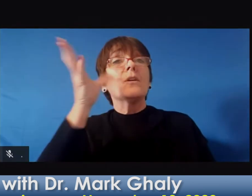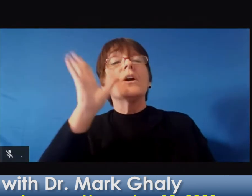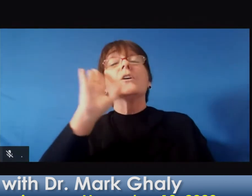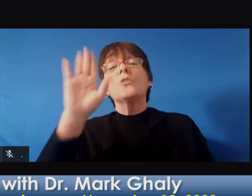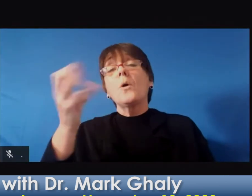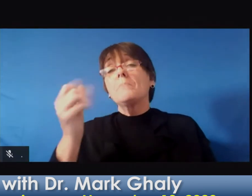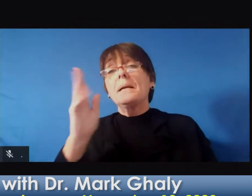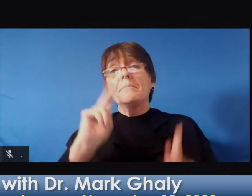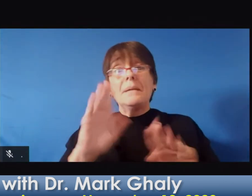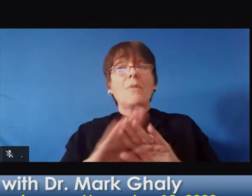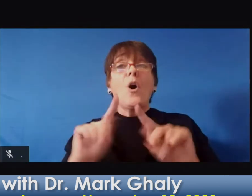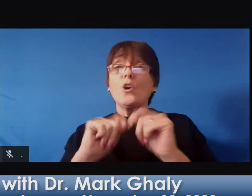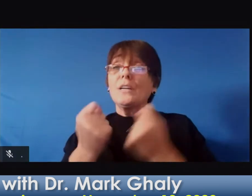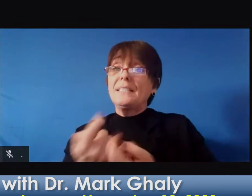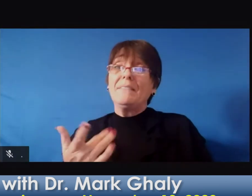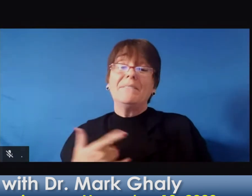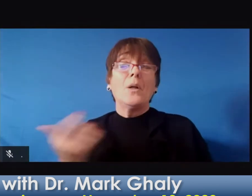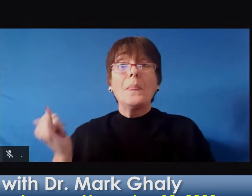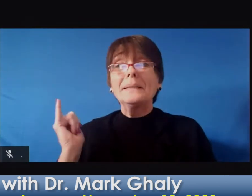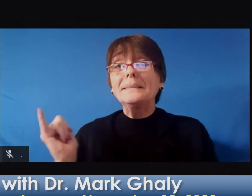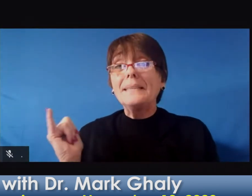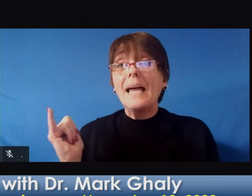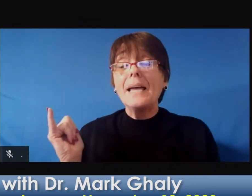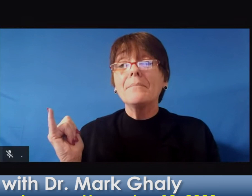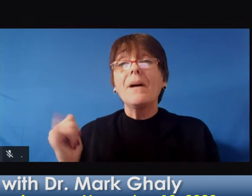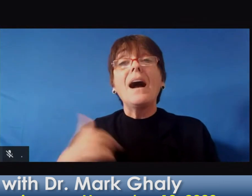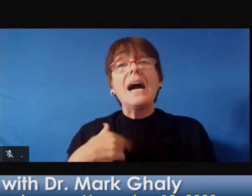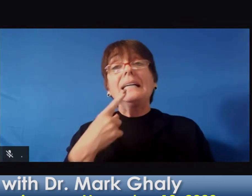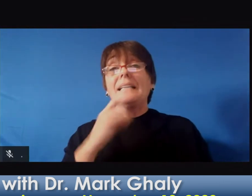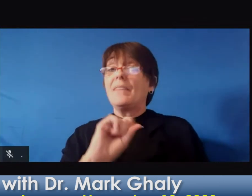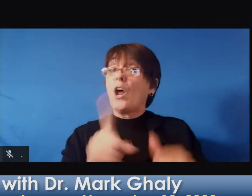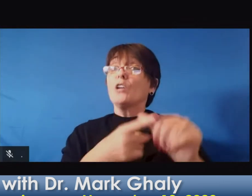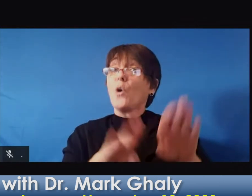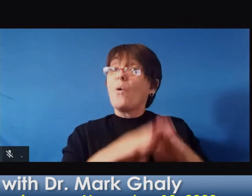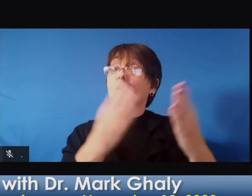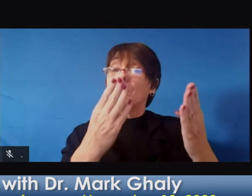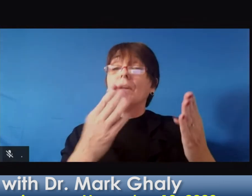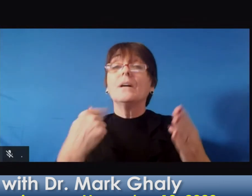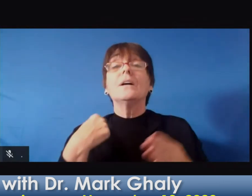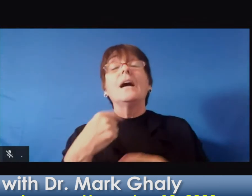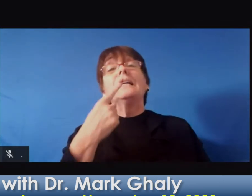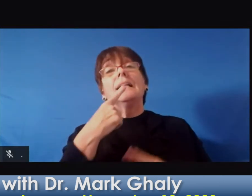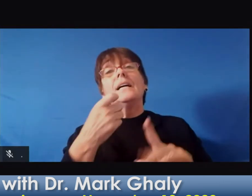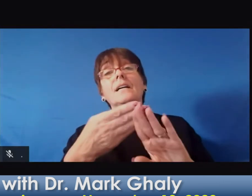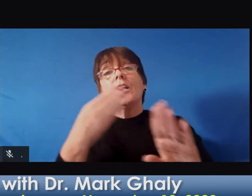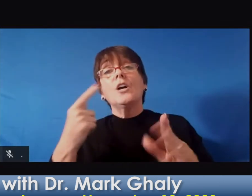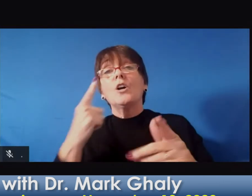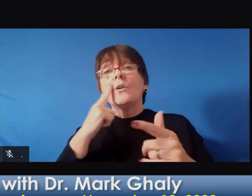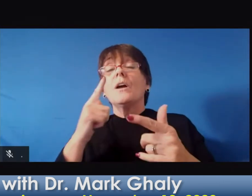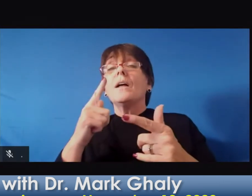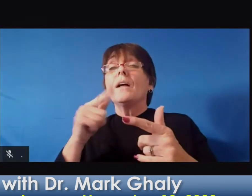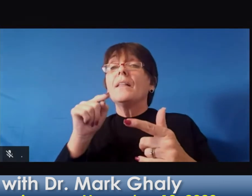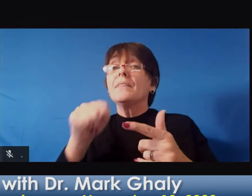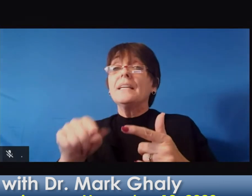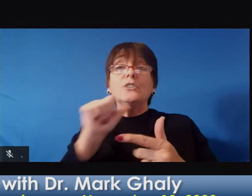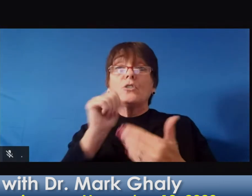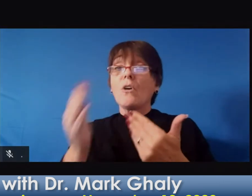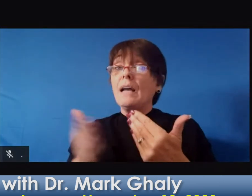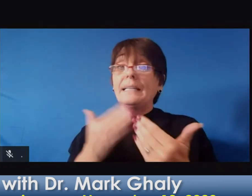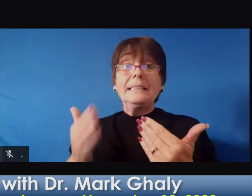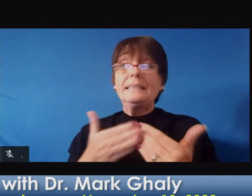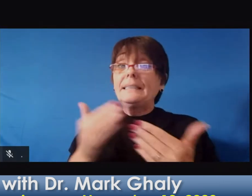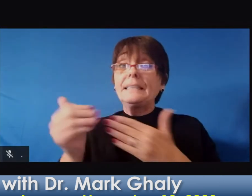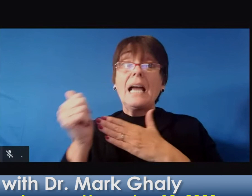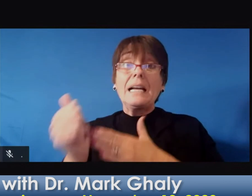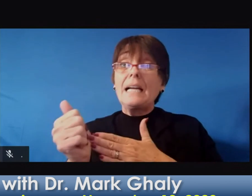on our team do as well. So I say that to begin. We are, and I said it before, close. These are not easy guidances